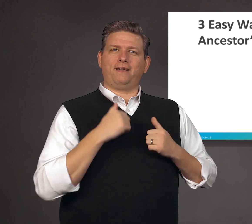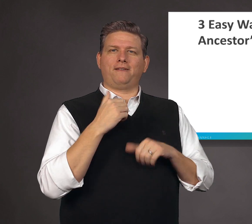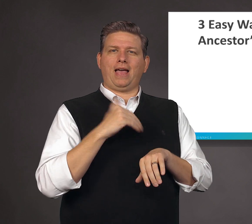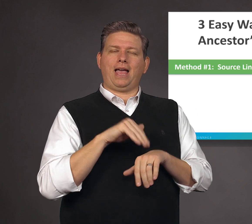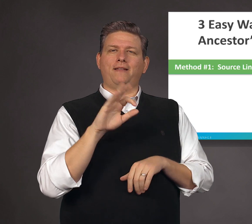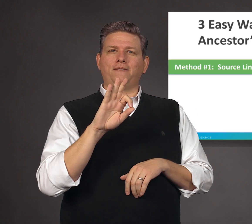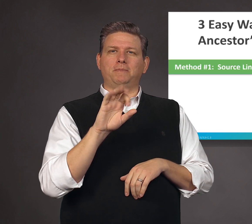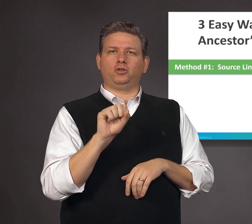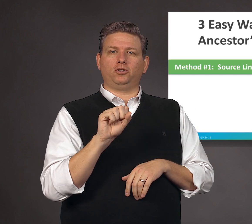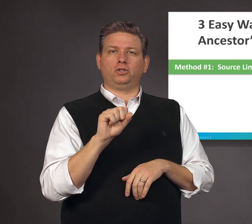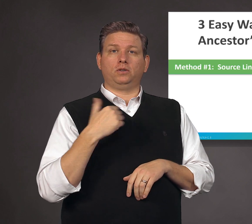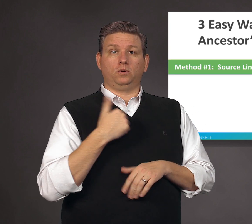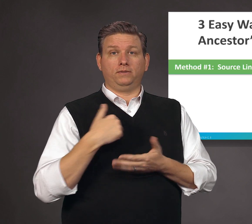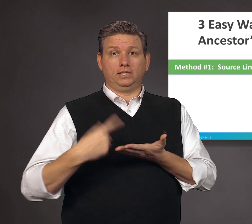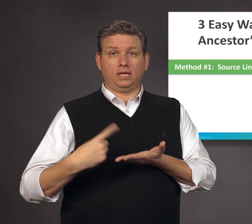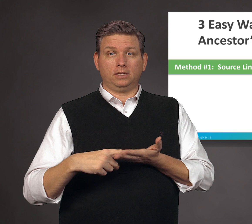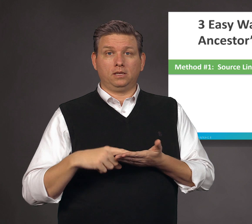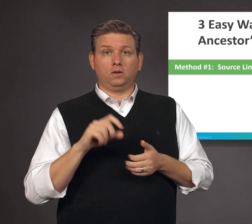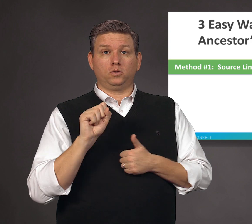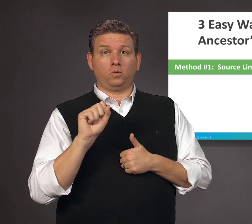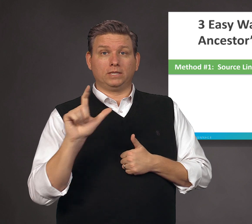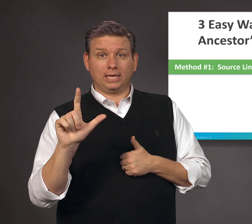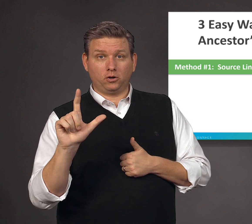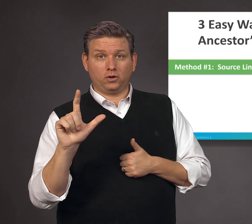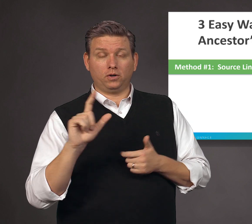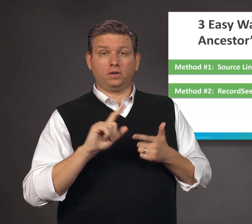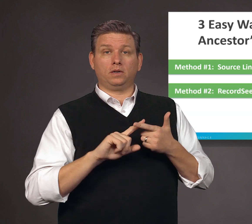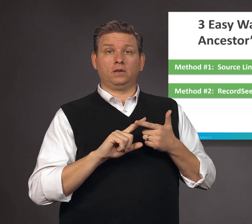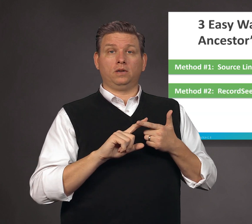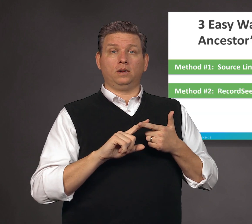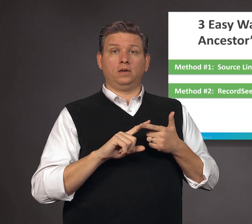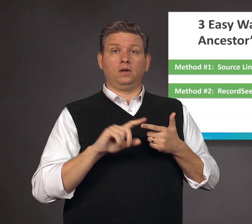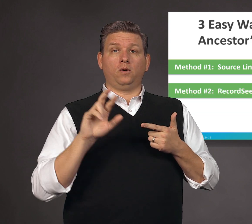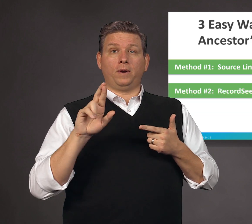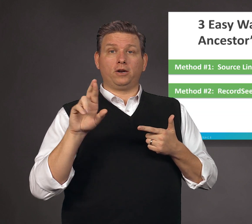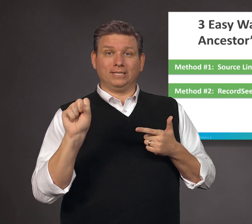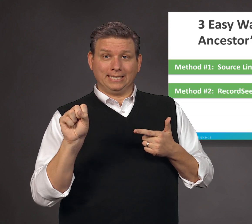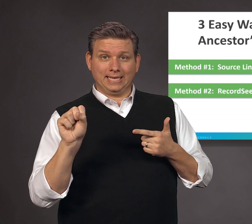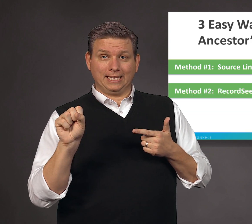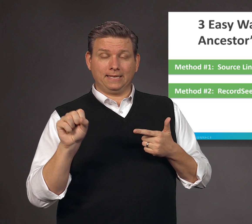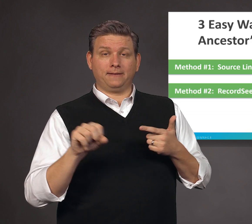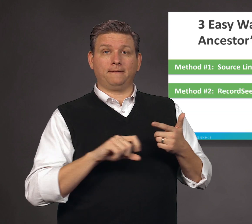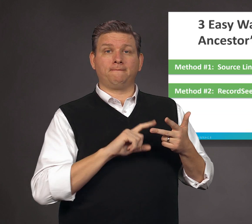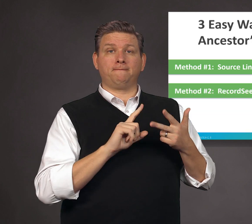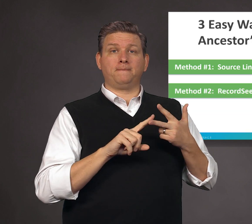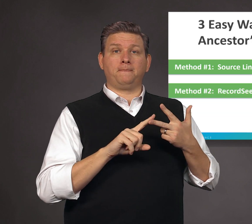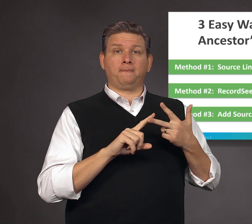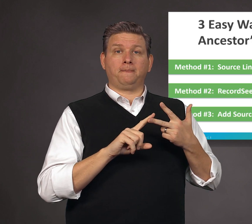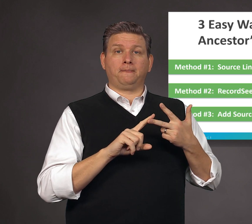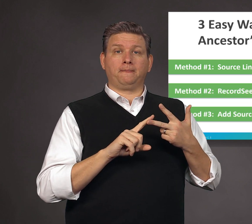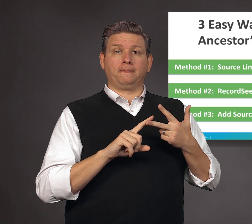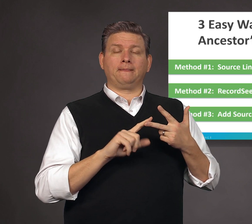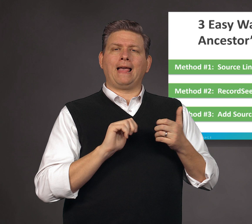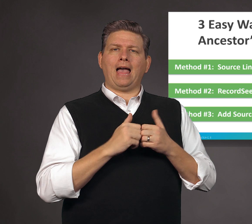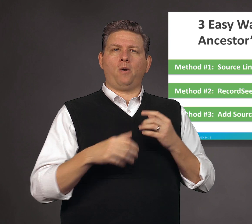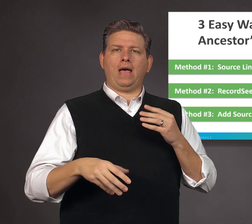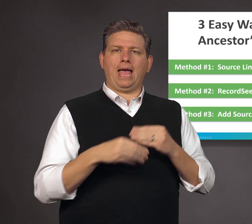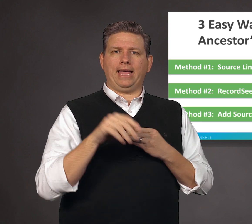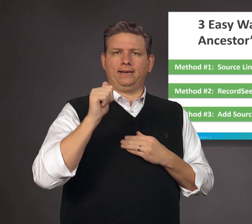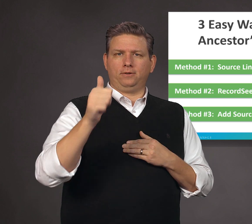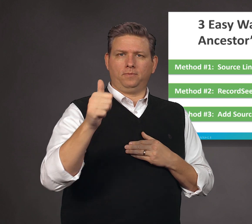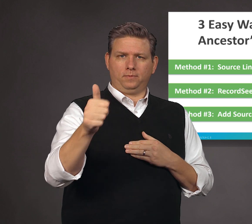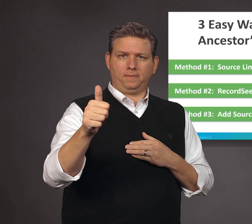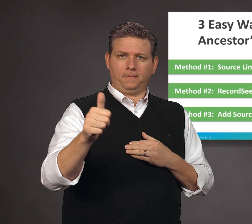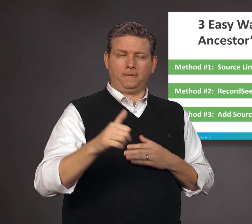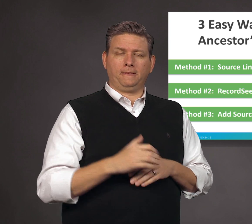have discussed FamilySearch's Source Linker, the RecordSeek browser extension, and how to add sources